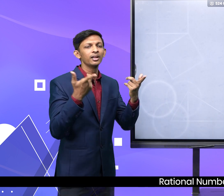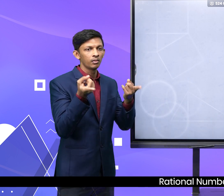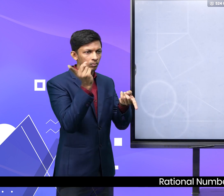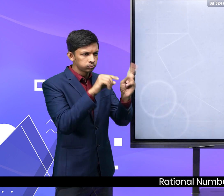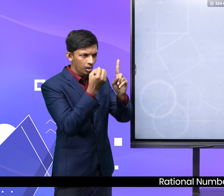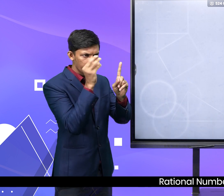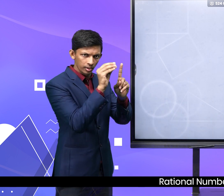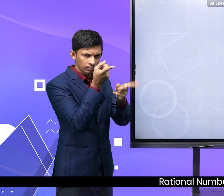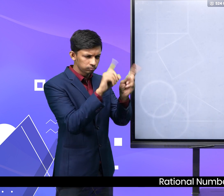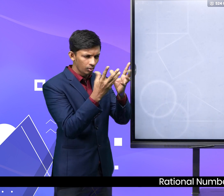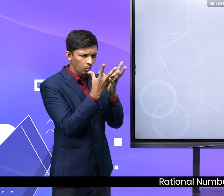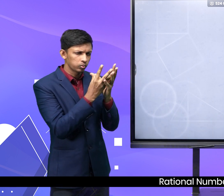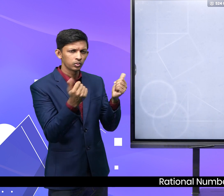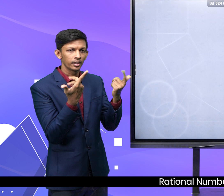rational numbers.